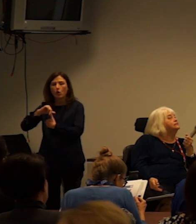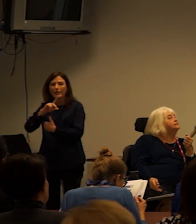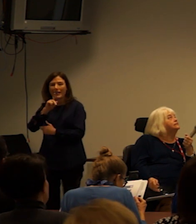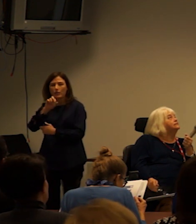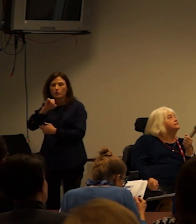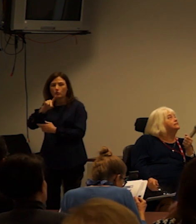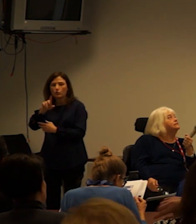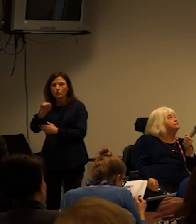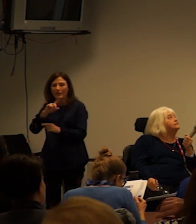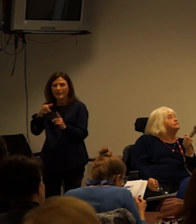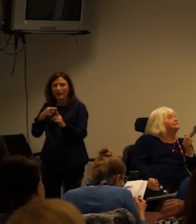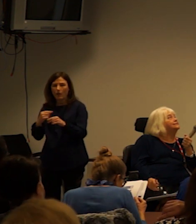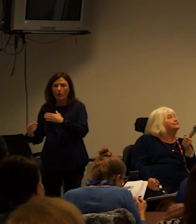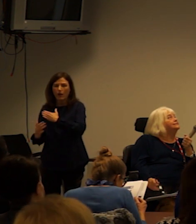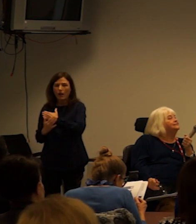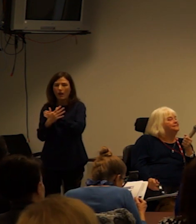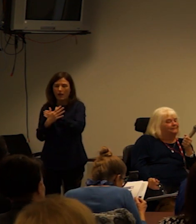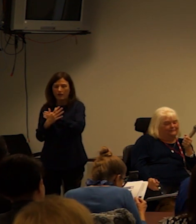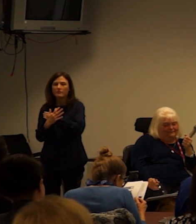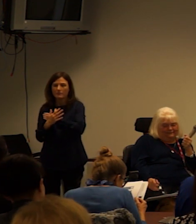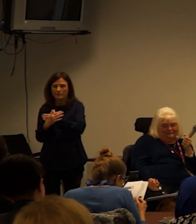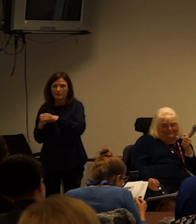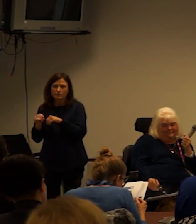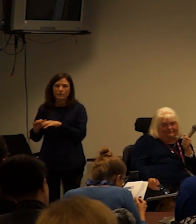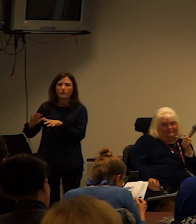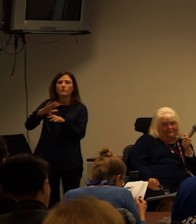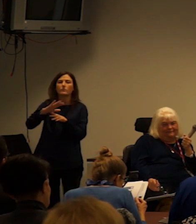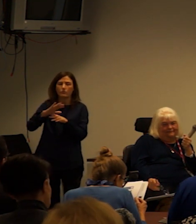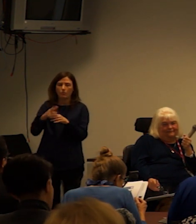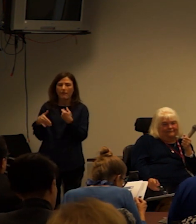covers the entire state of Mississippi, the entire Gulf Coast.